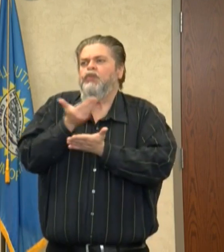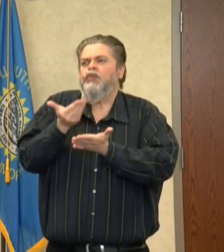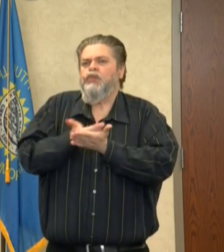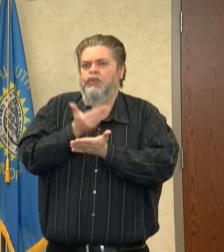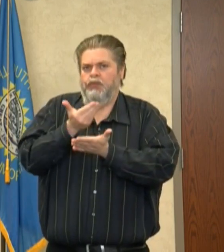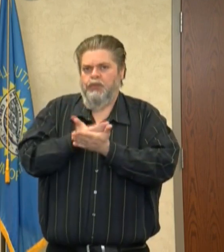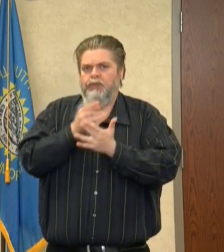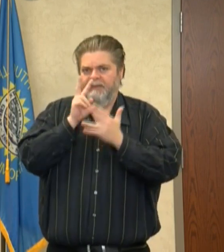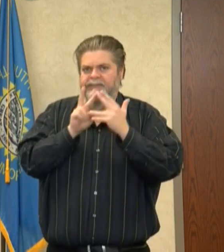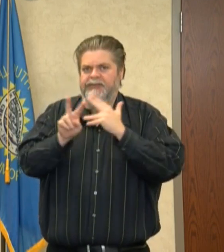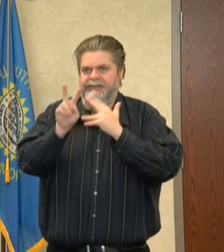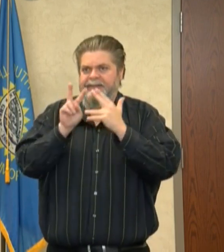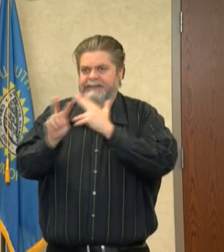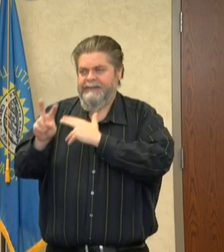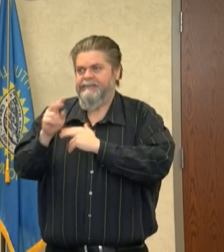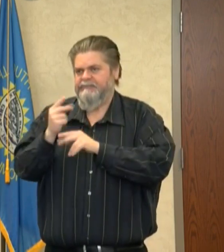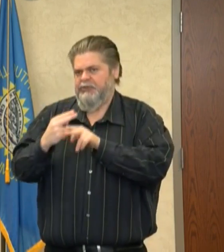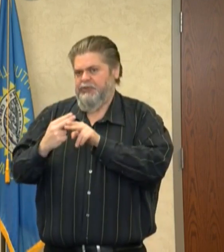in a second.